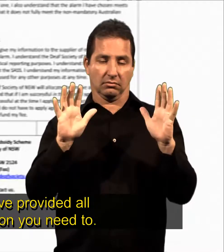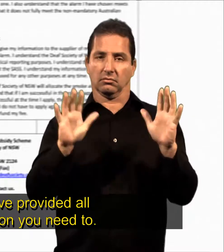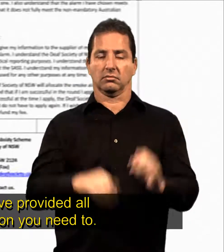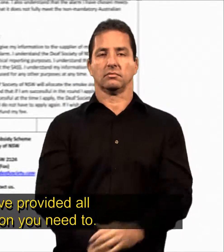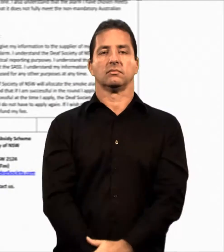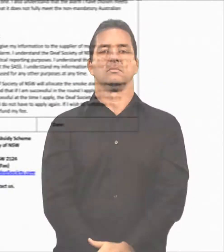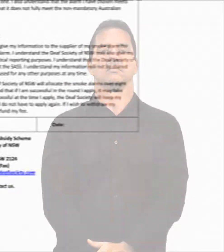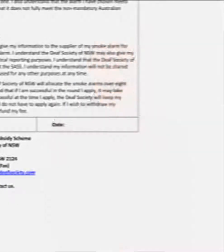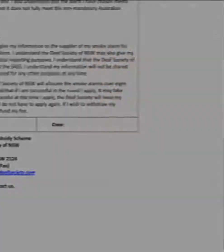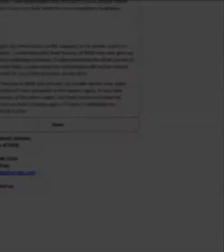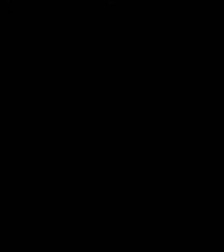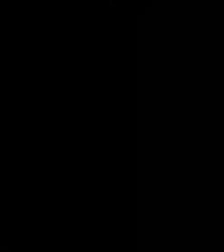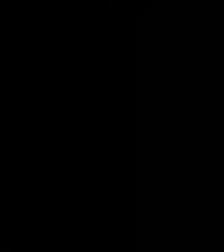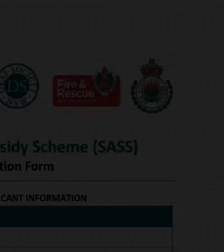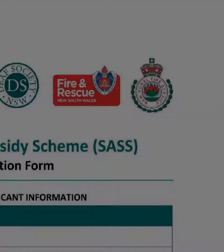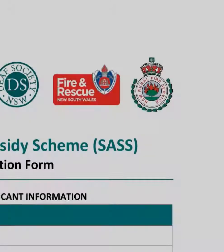to.